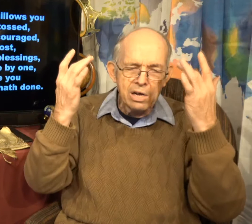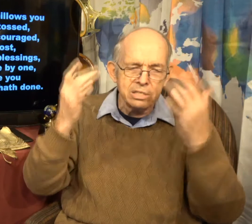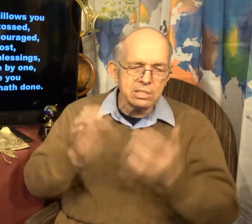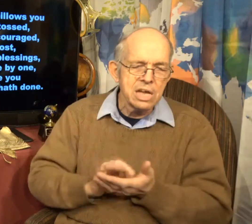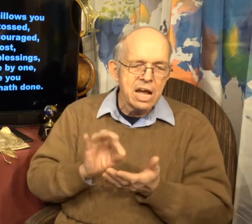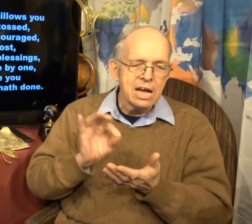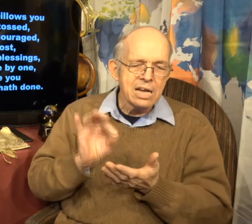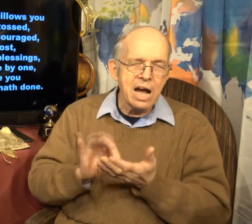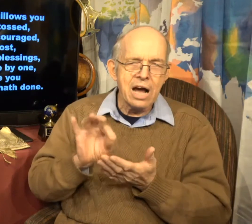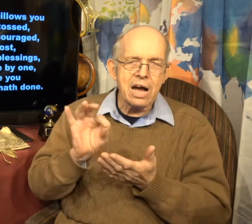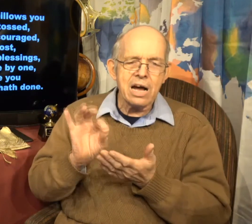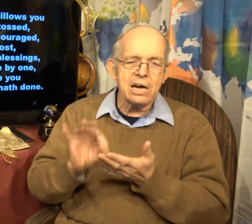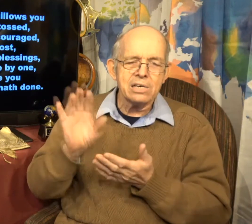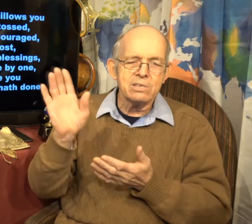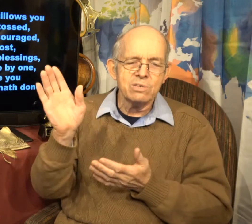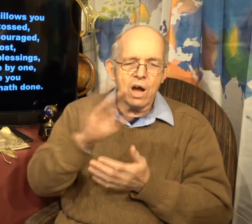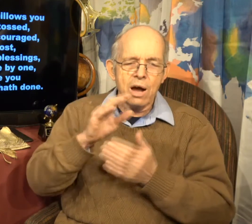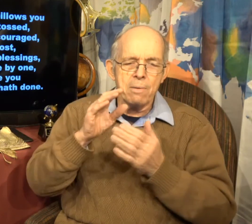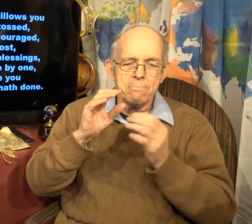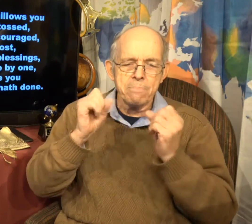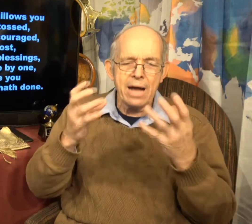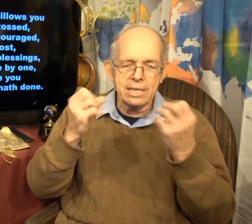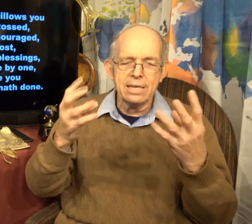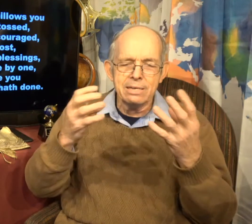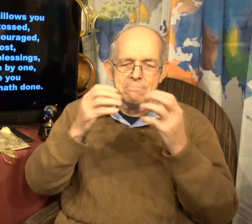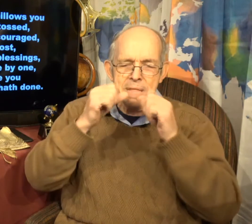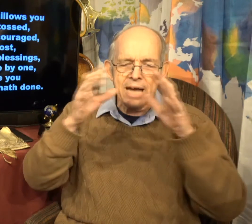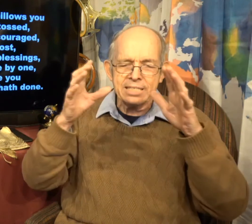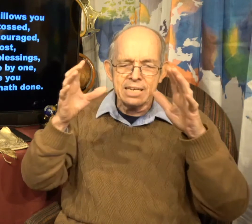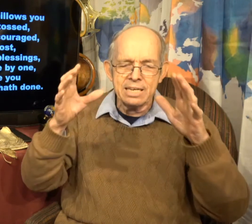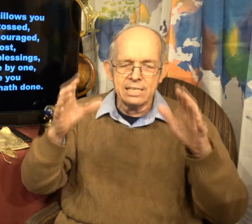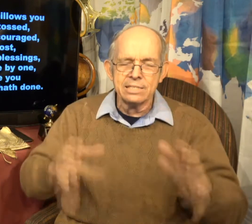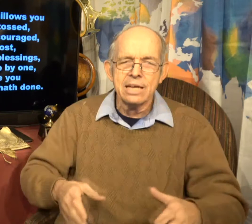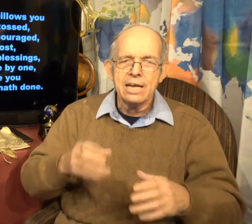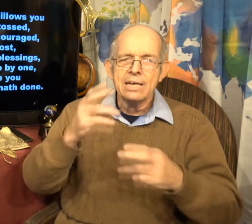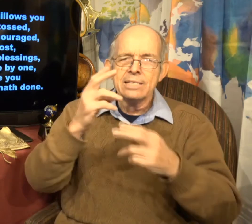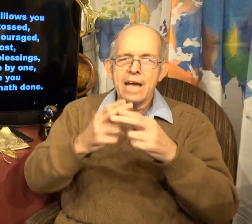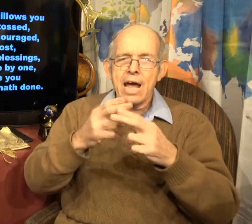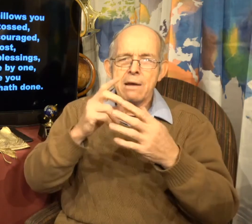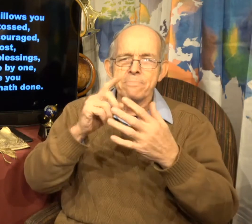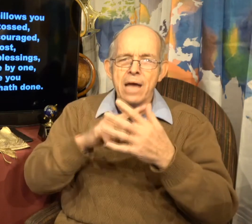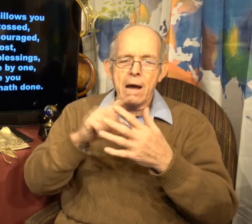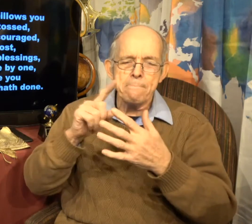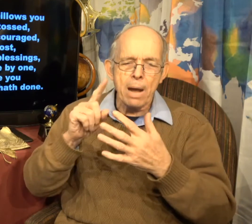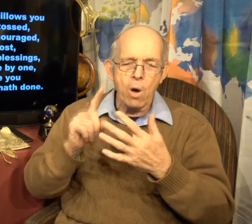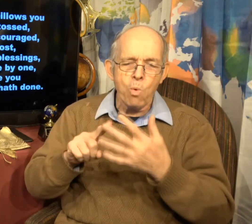around. Cause your money passing. Name them by